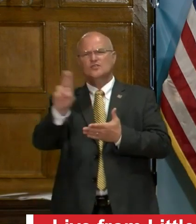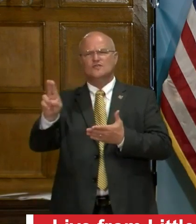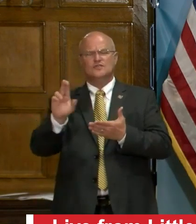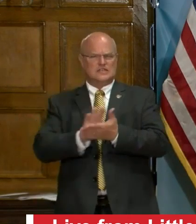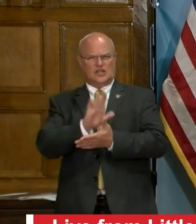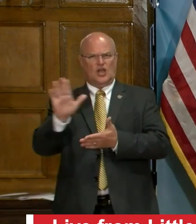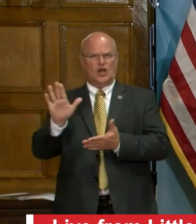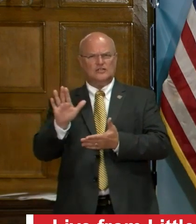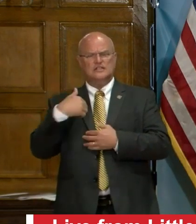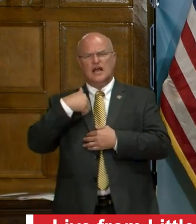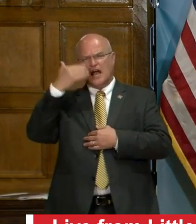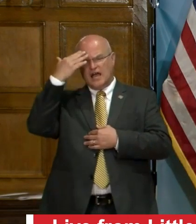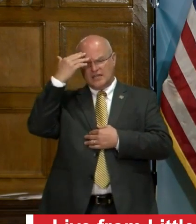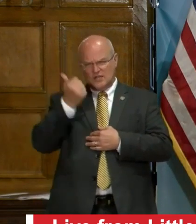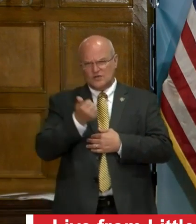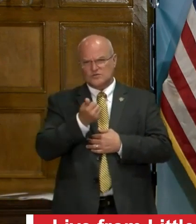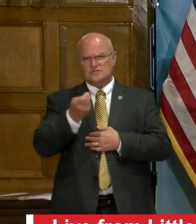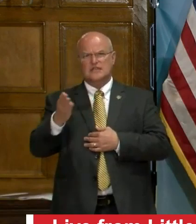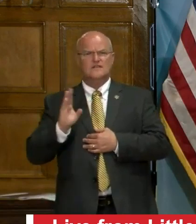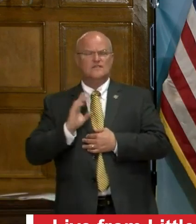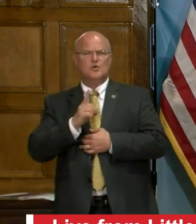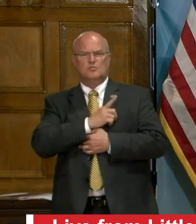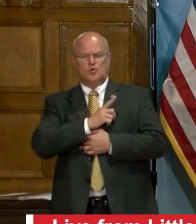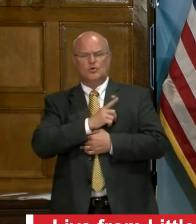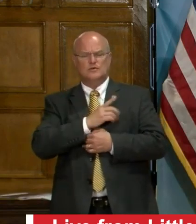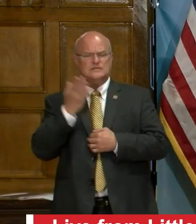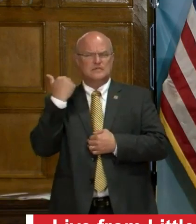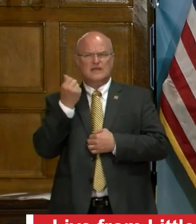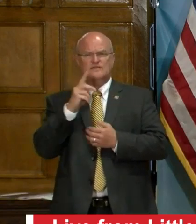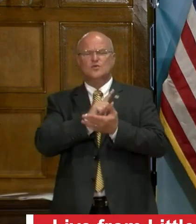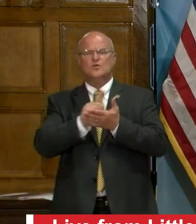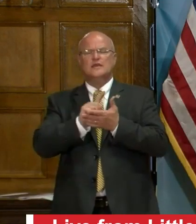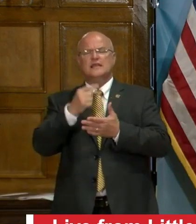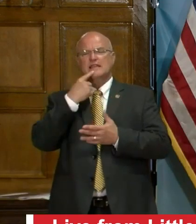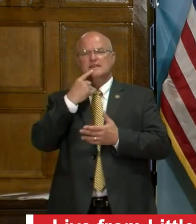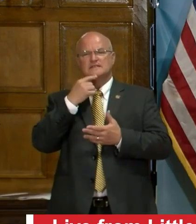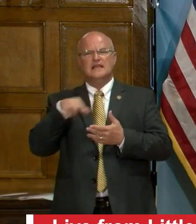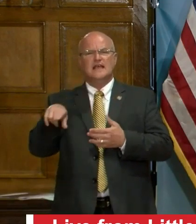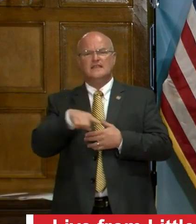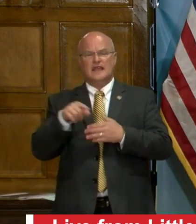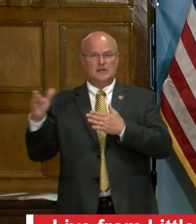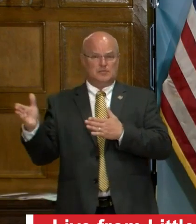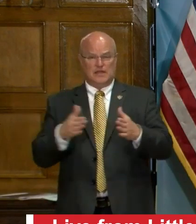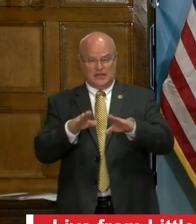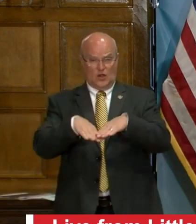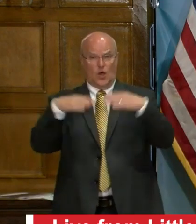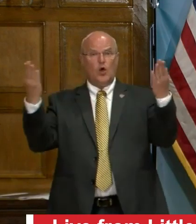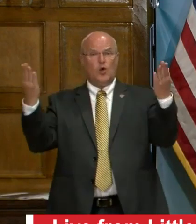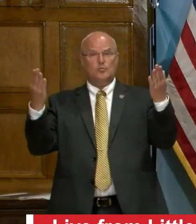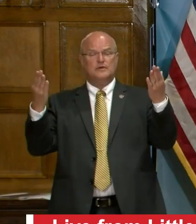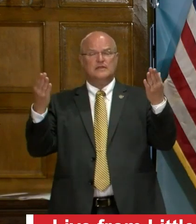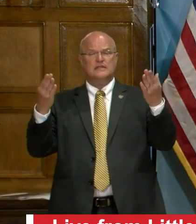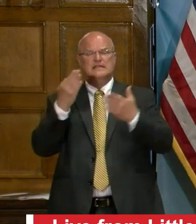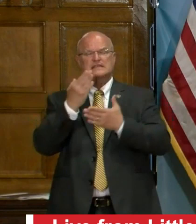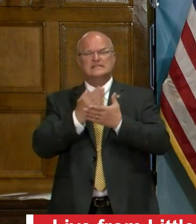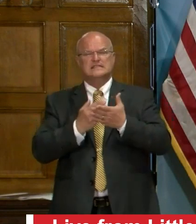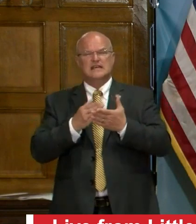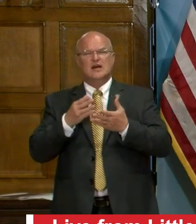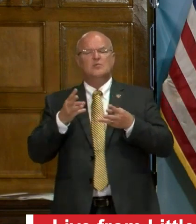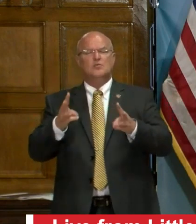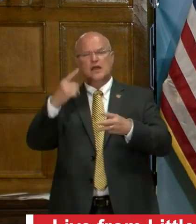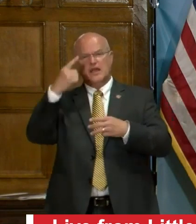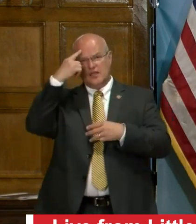and colleges. I know a number of boards in the past couple of weeks have said that they intend to reopen in some form or fashion